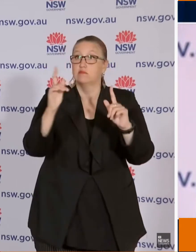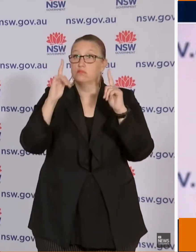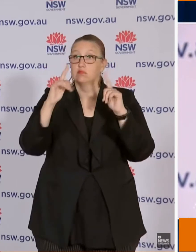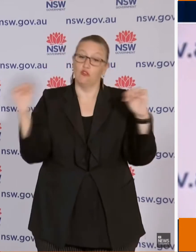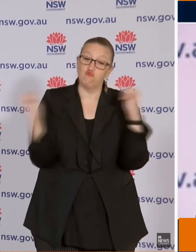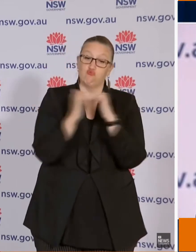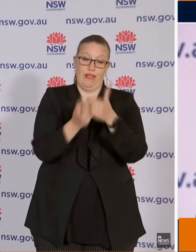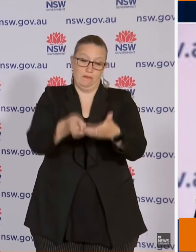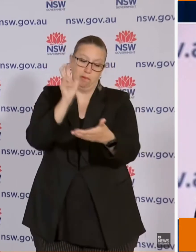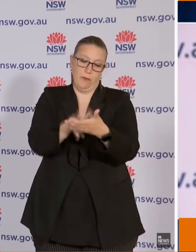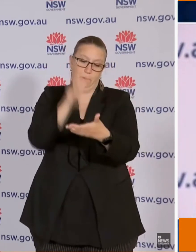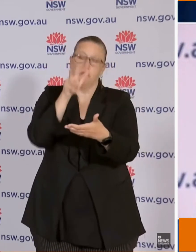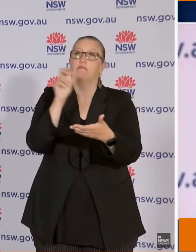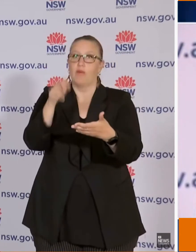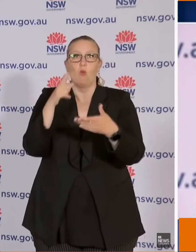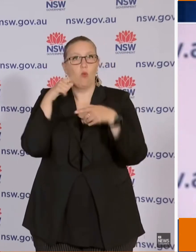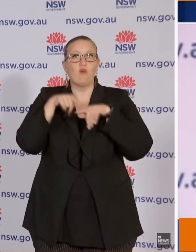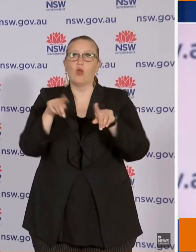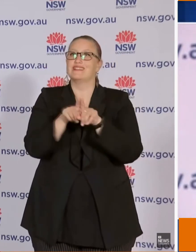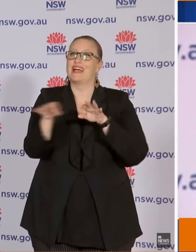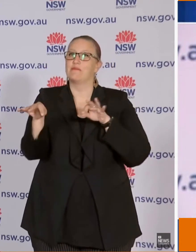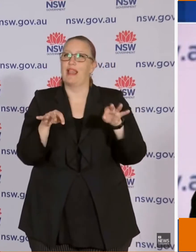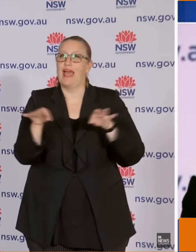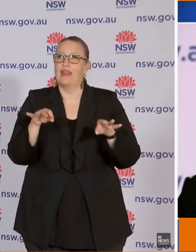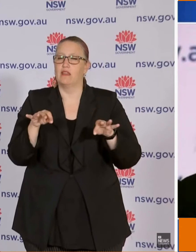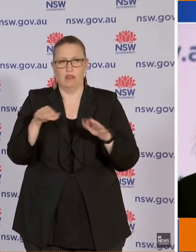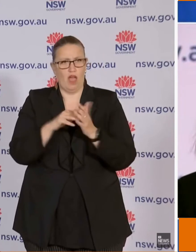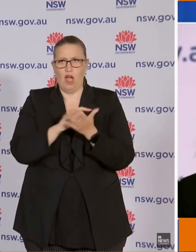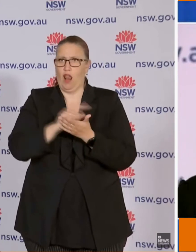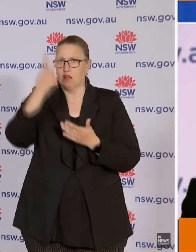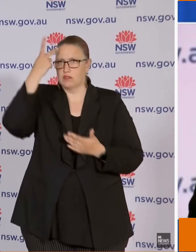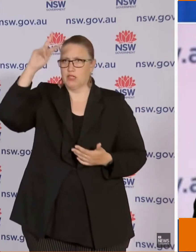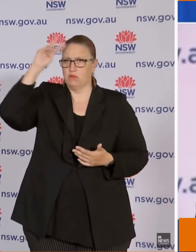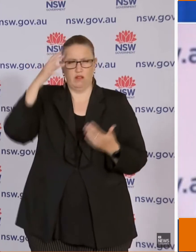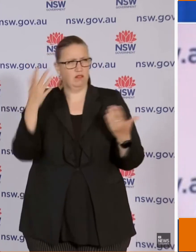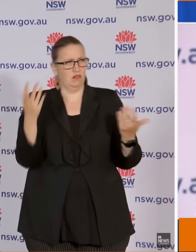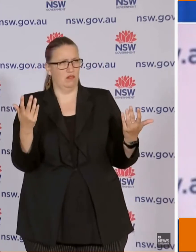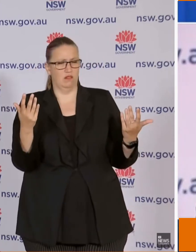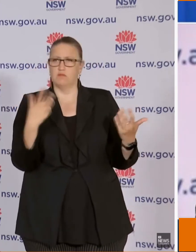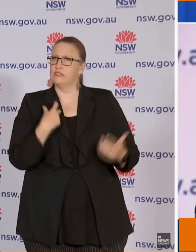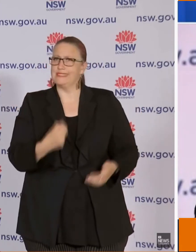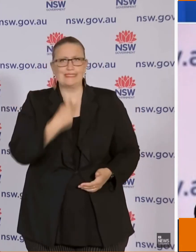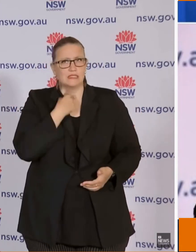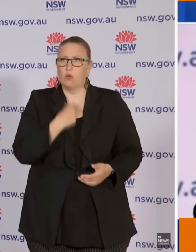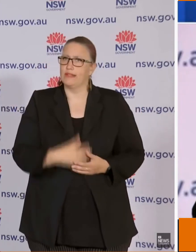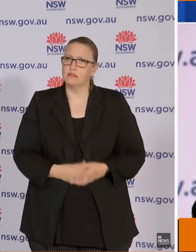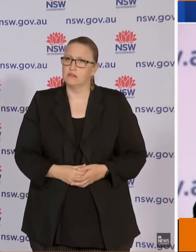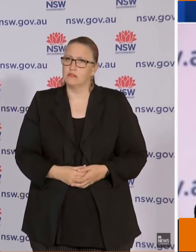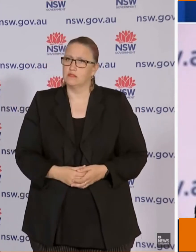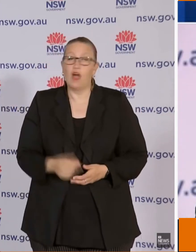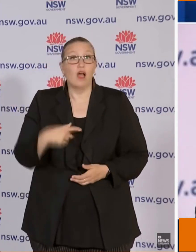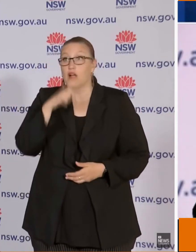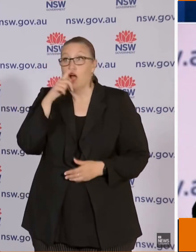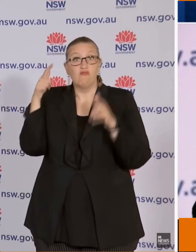state will stick to that plan. I can't account for what other state premiers choose to do or not to do, but I would be very disappointed if anybody